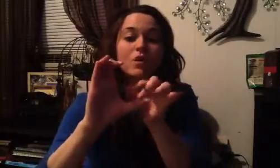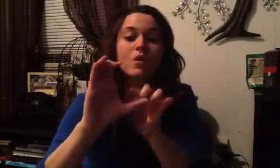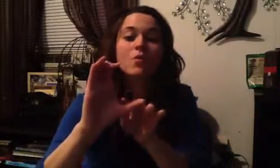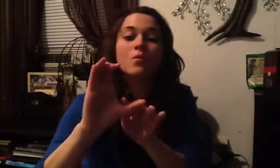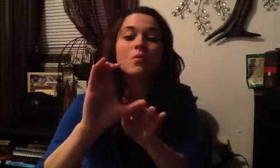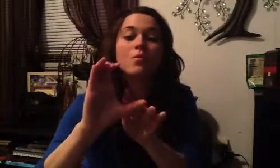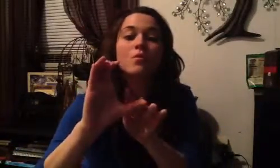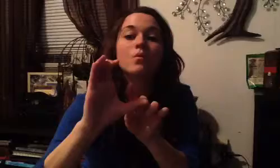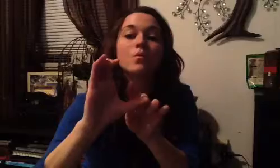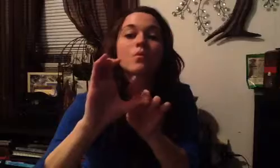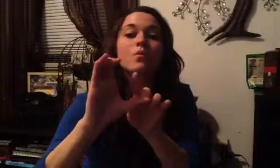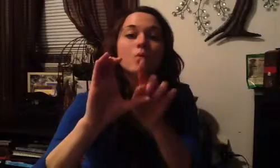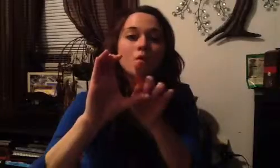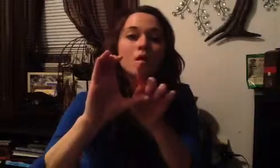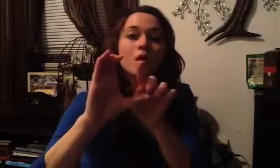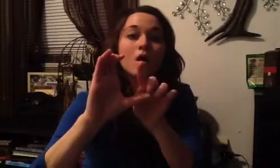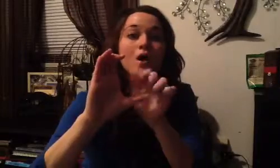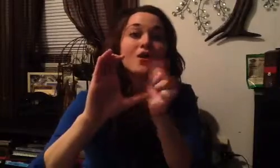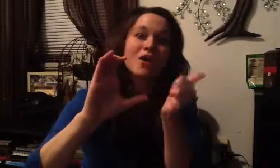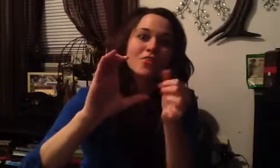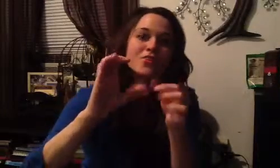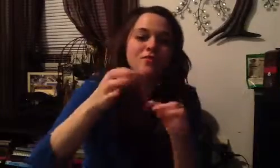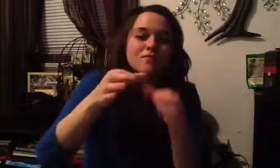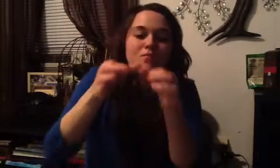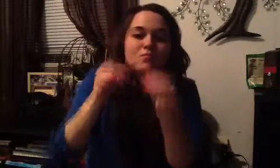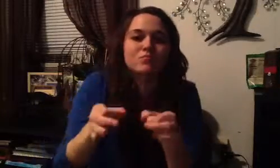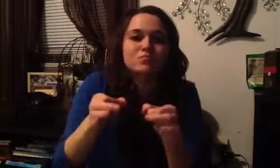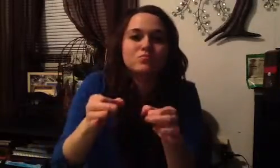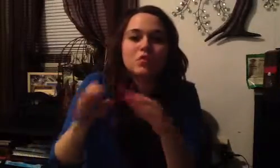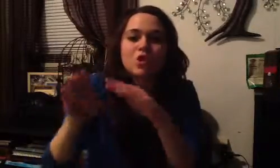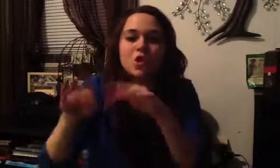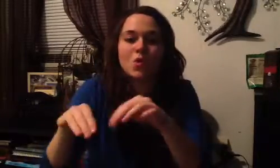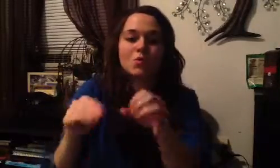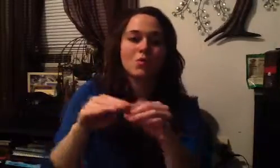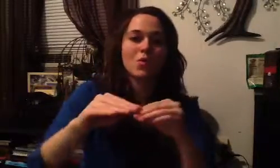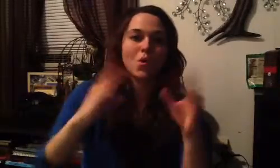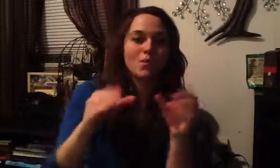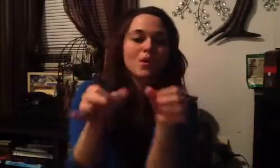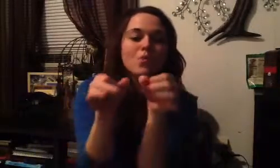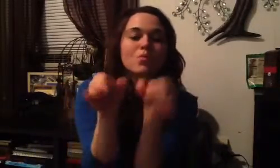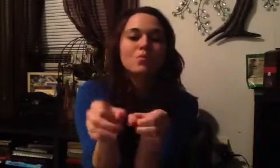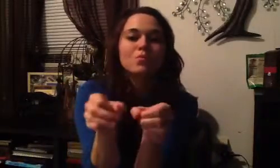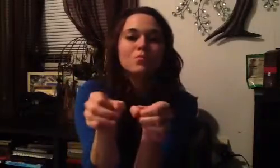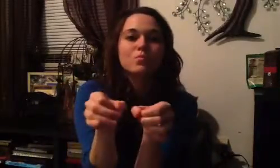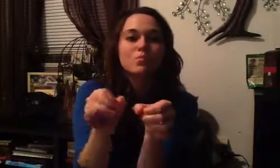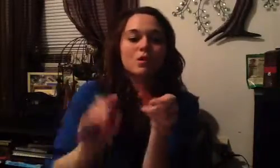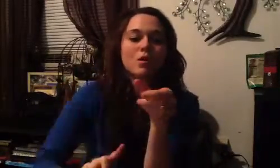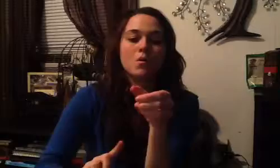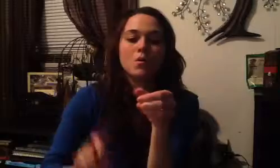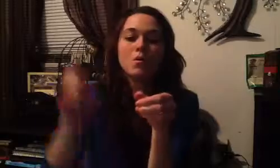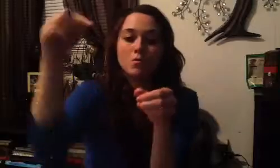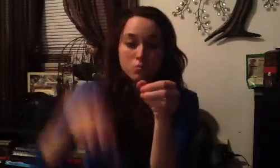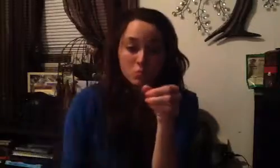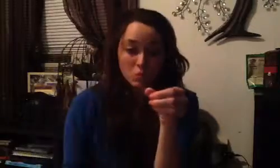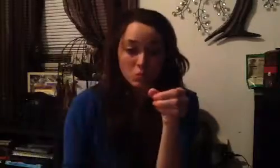inferior to superior, pumping blood up this way, inferior to superior, through this valve.